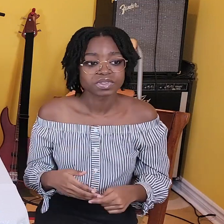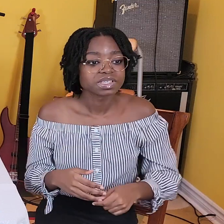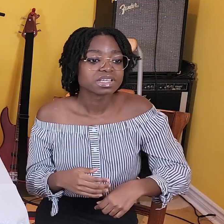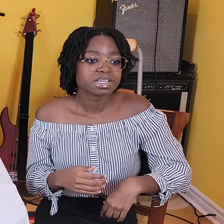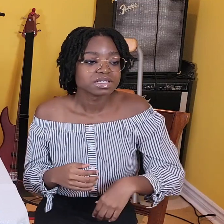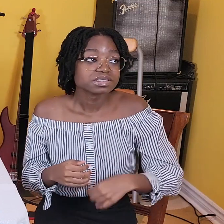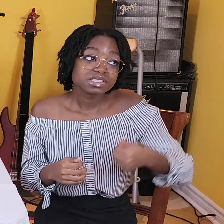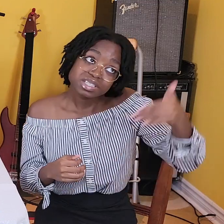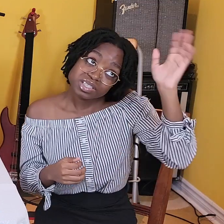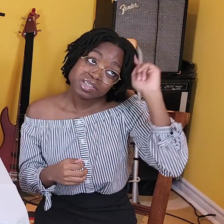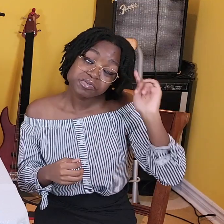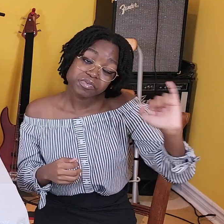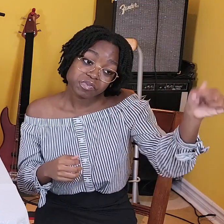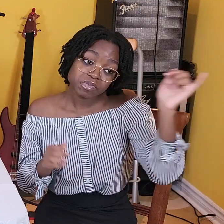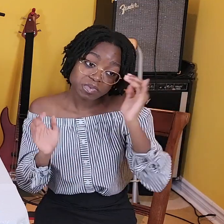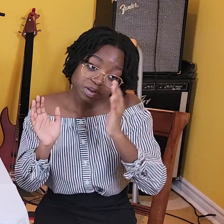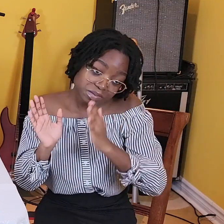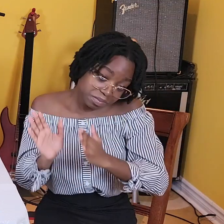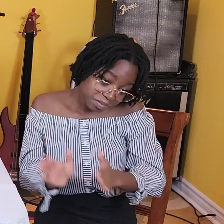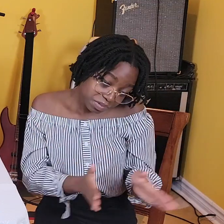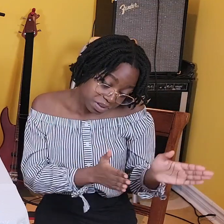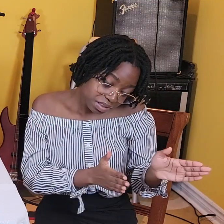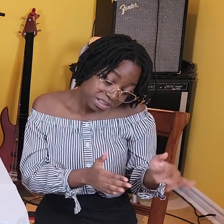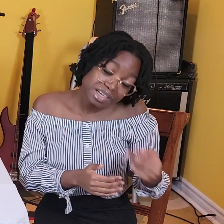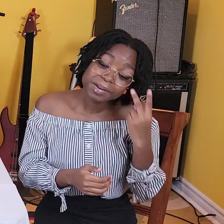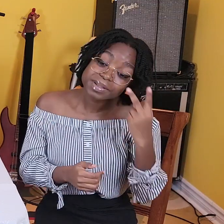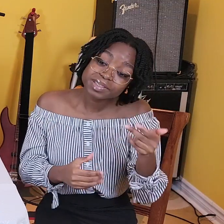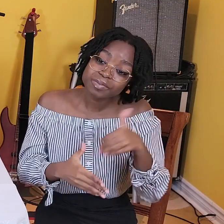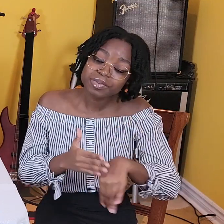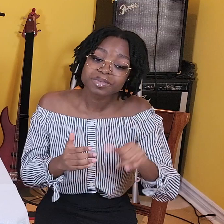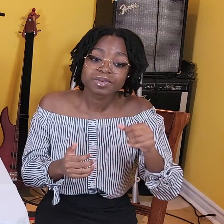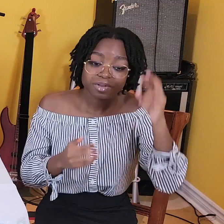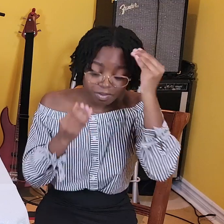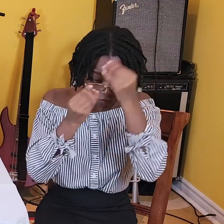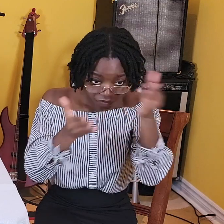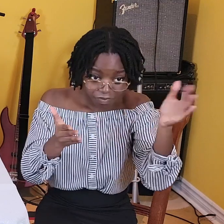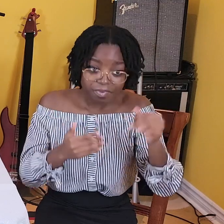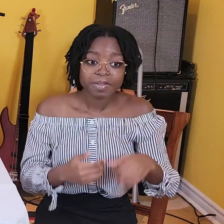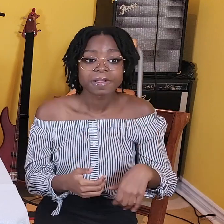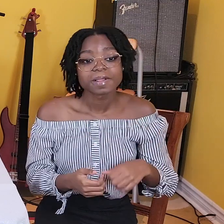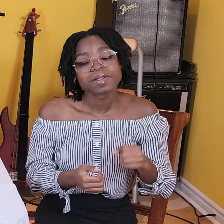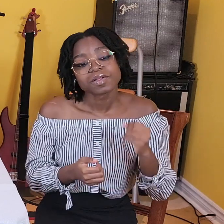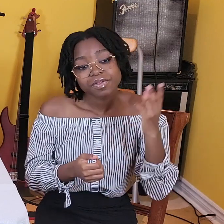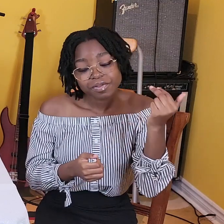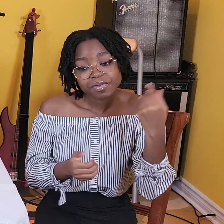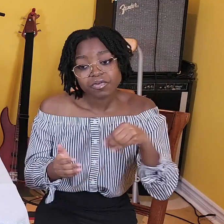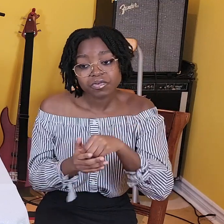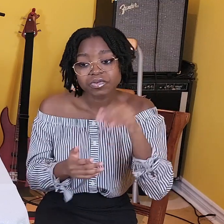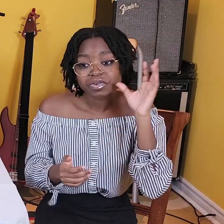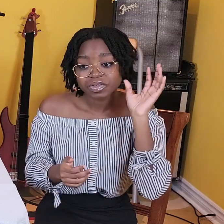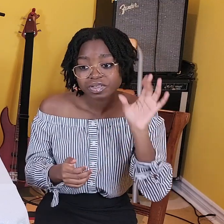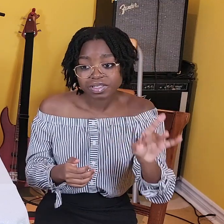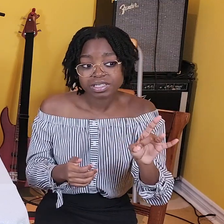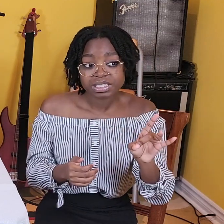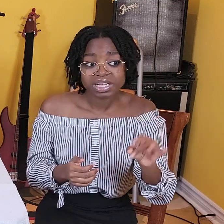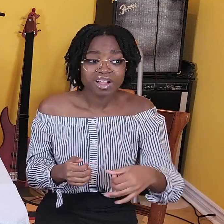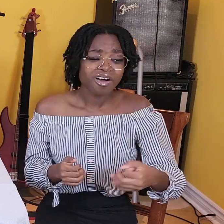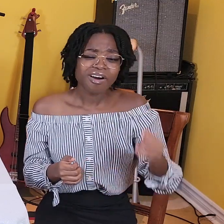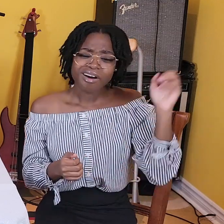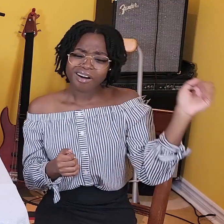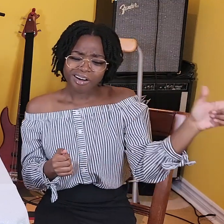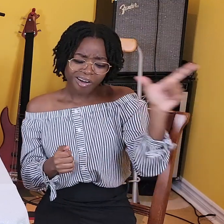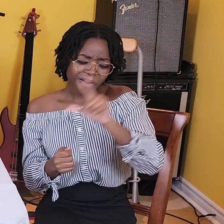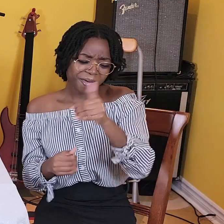eternal plan. And that's what we see right here, Revelation 13:8 telling us that all this fits into God's